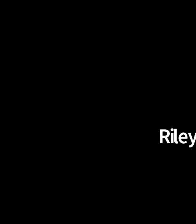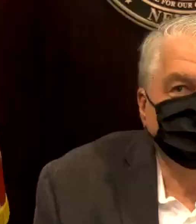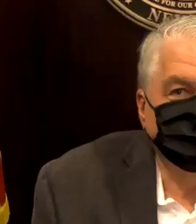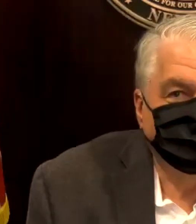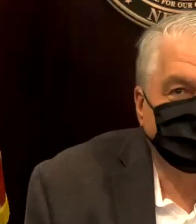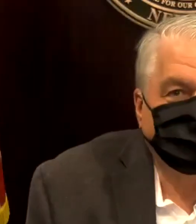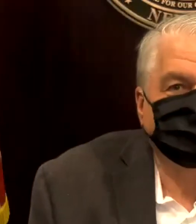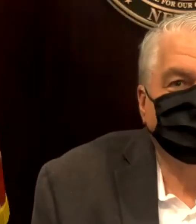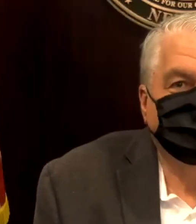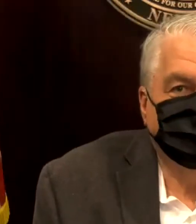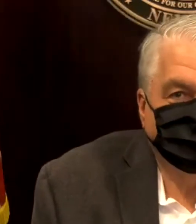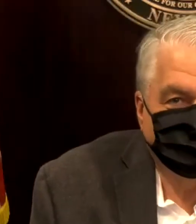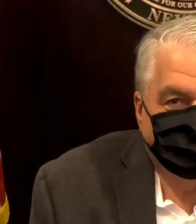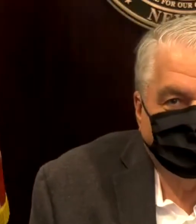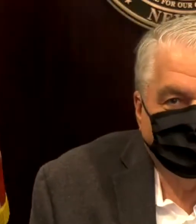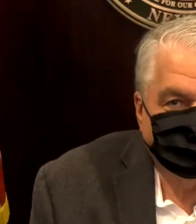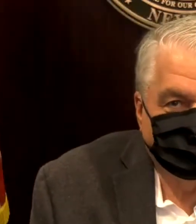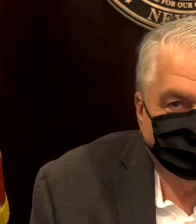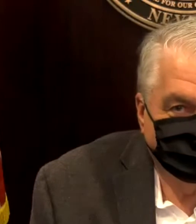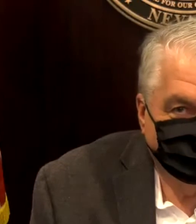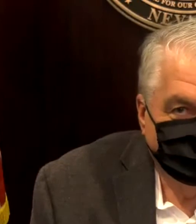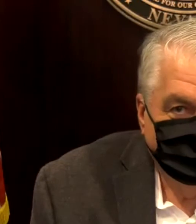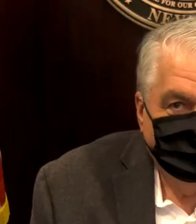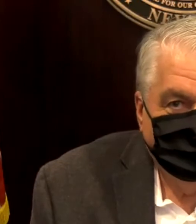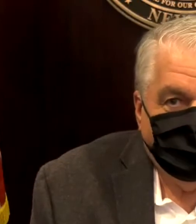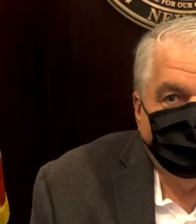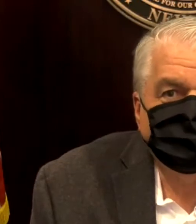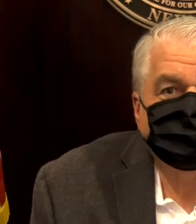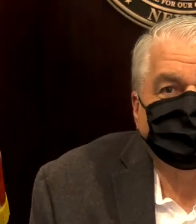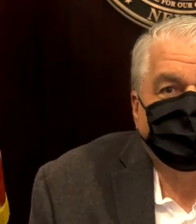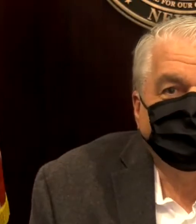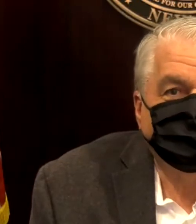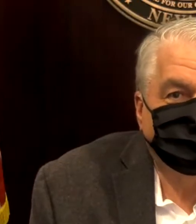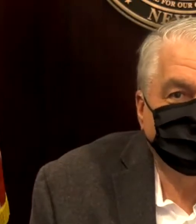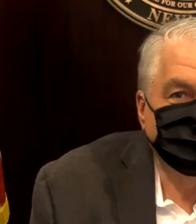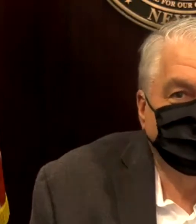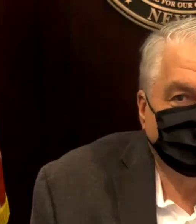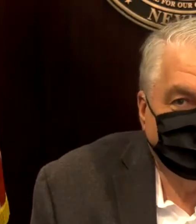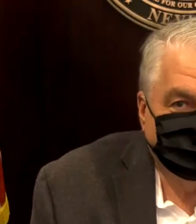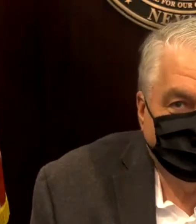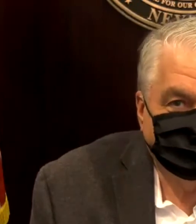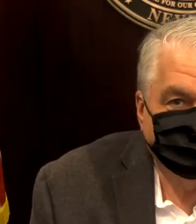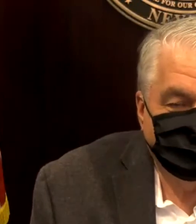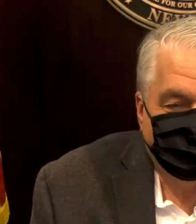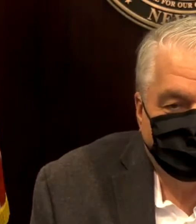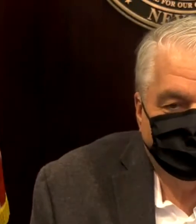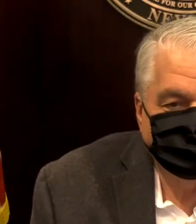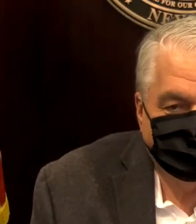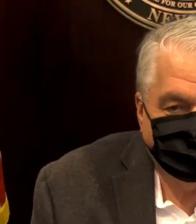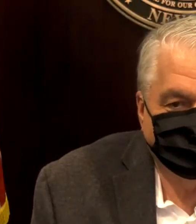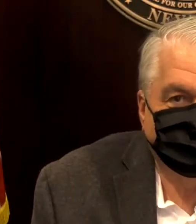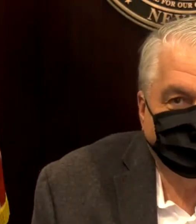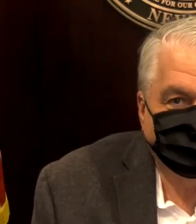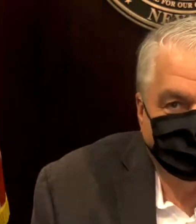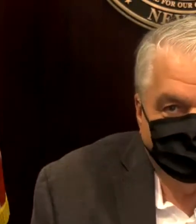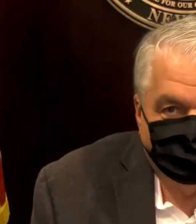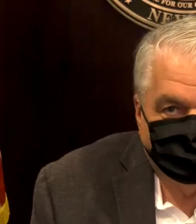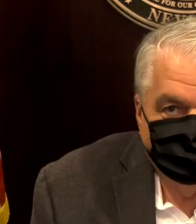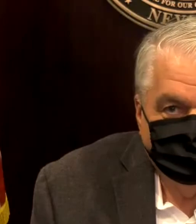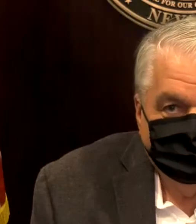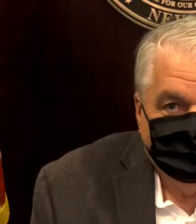Good afternoon. Thank you for being here and joining me this afternoon. I wanted to provide you a few important updates as we prepare to enter